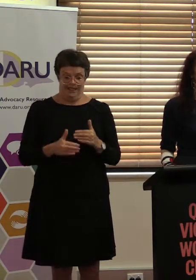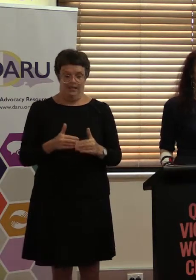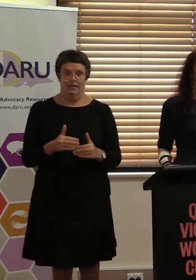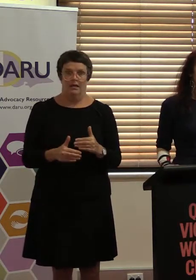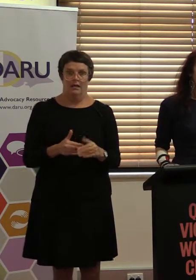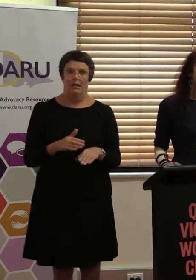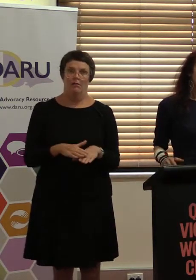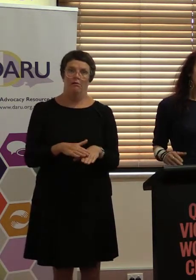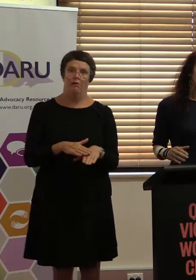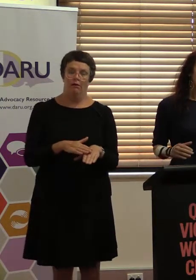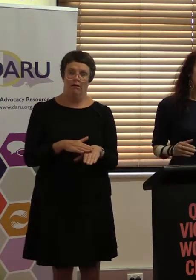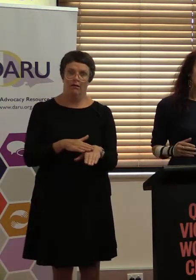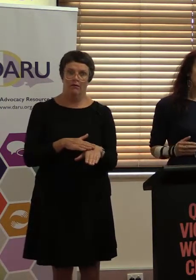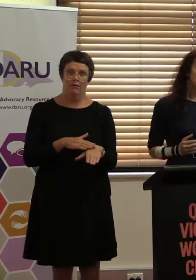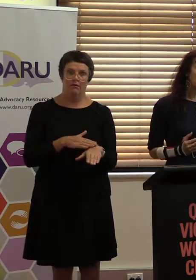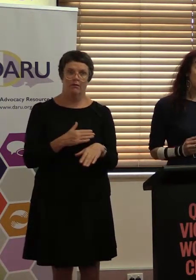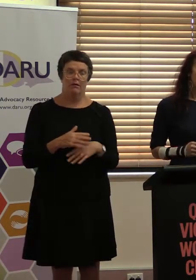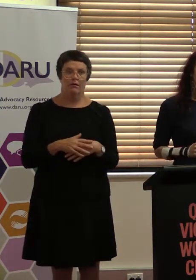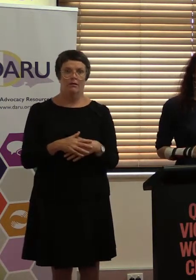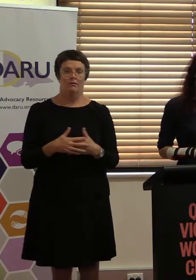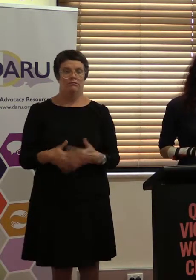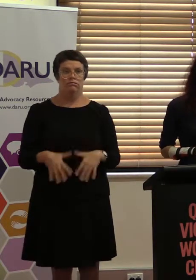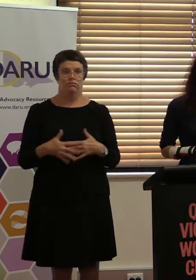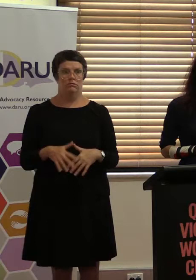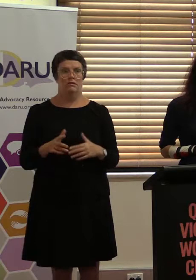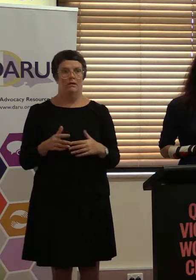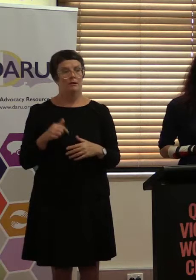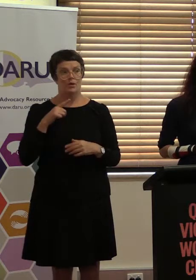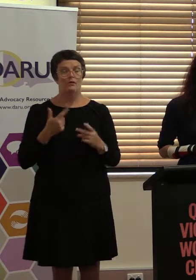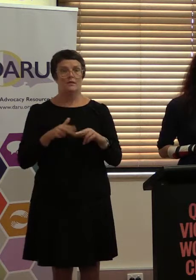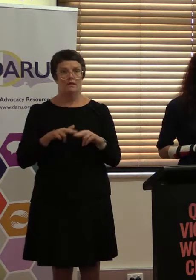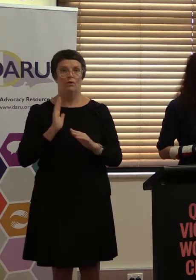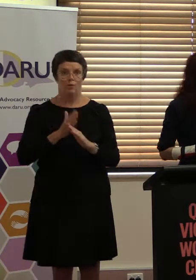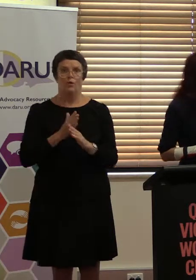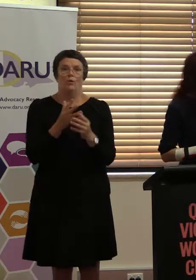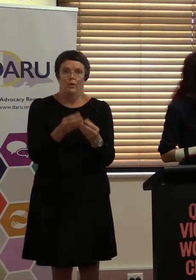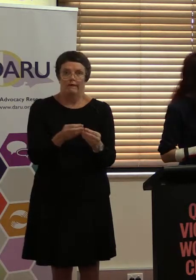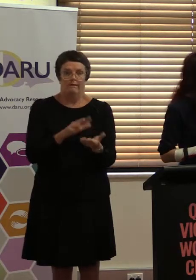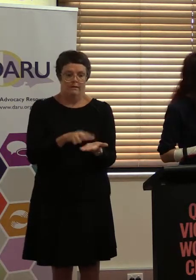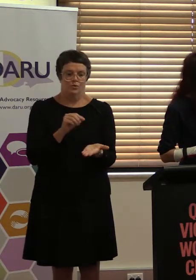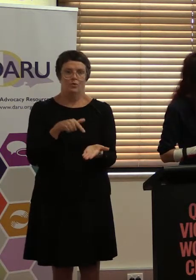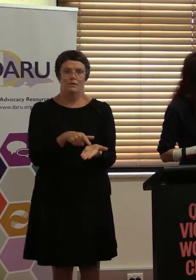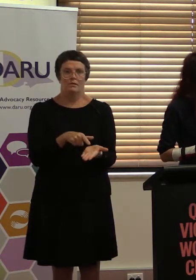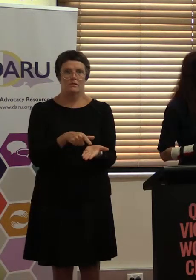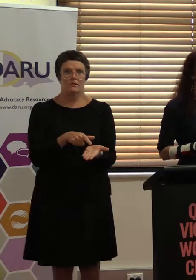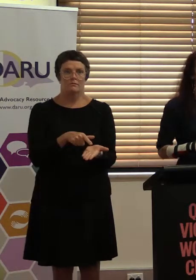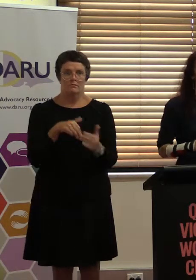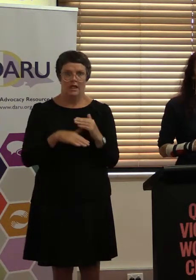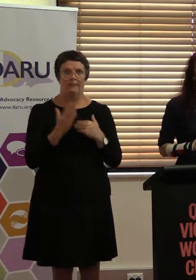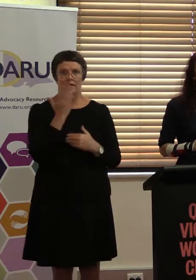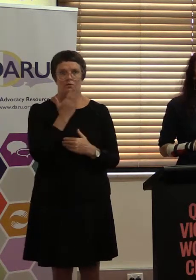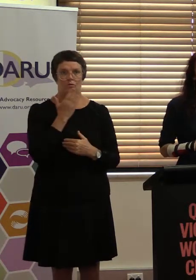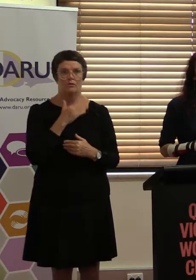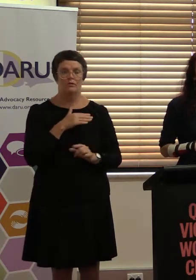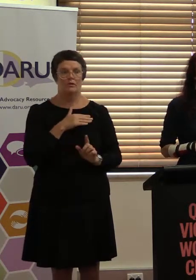view, because if you work on the coalface with some of these kids, there are very